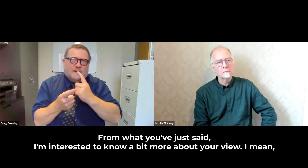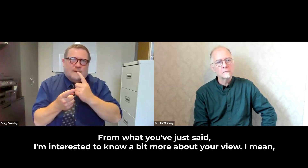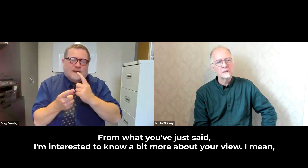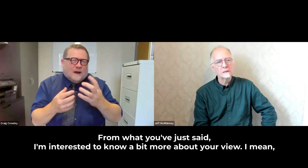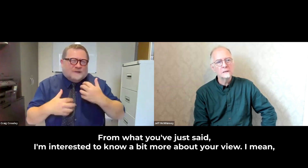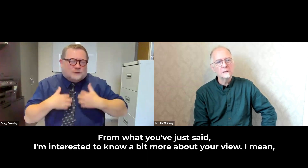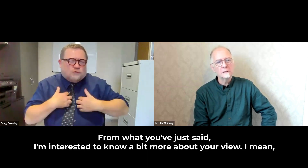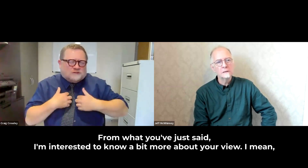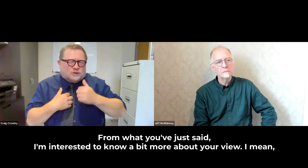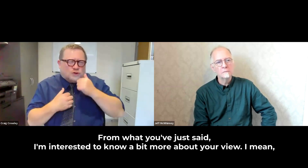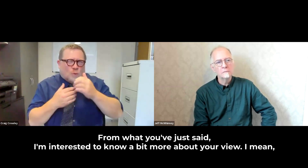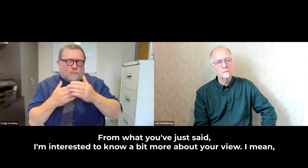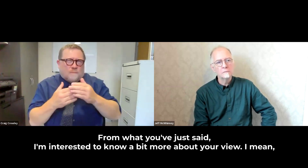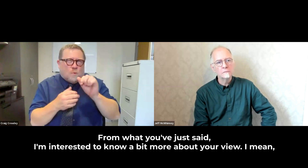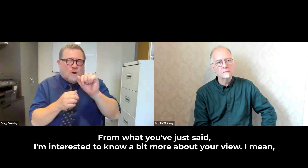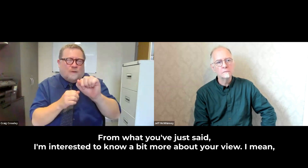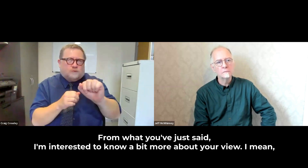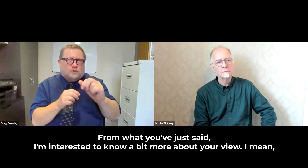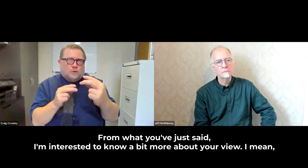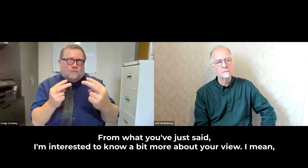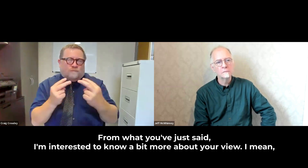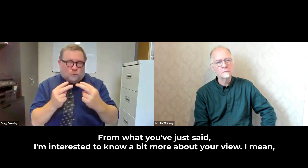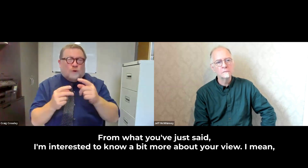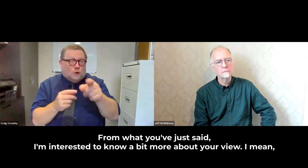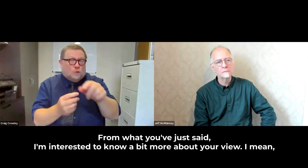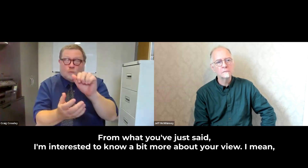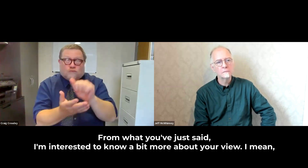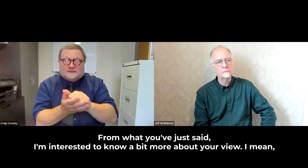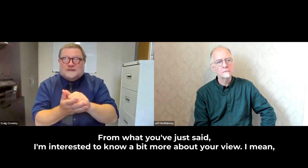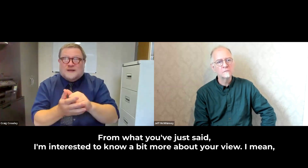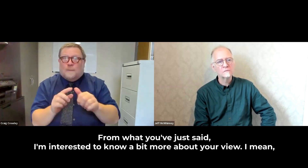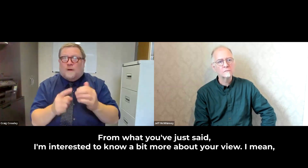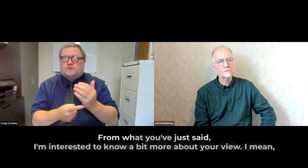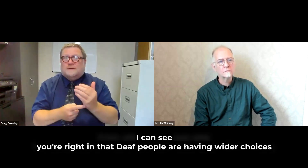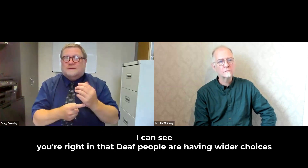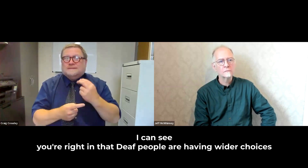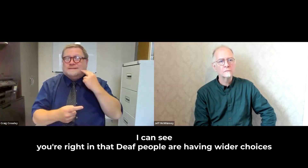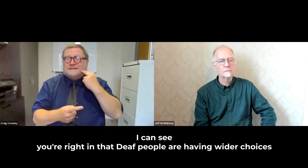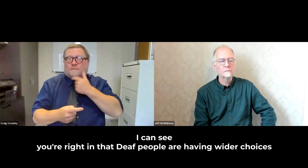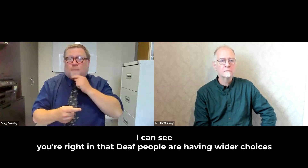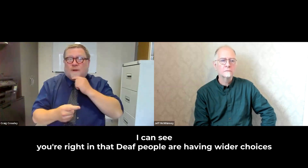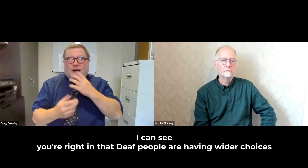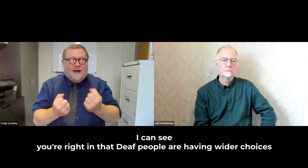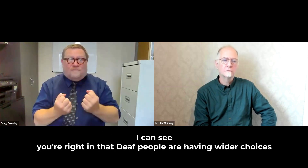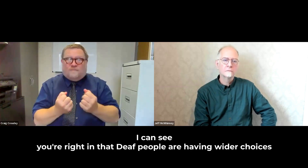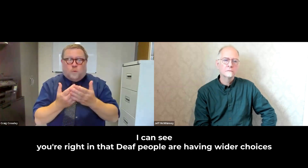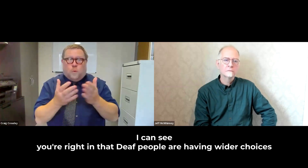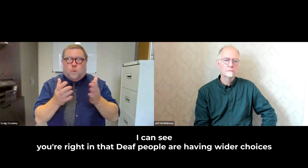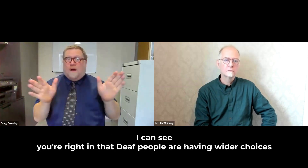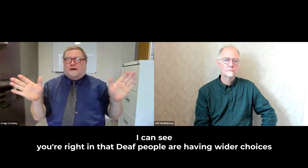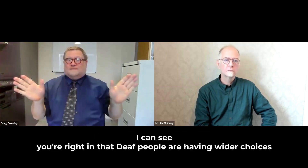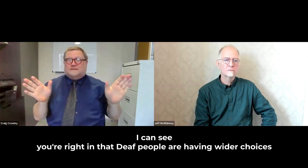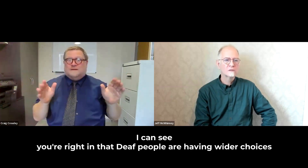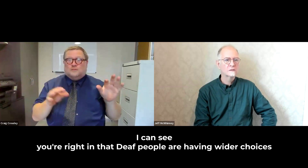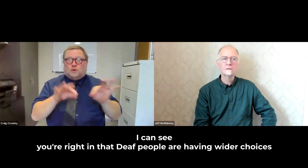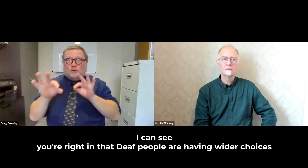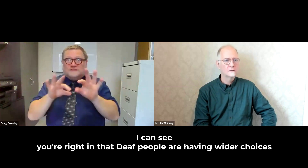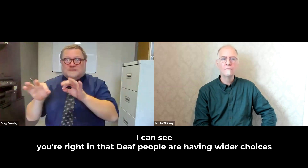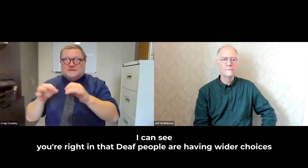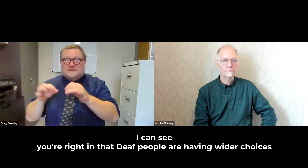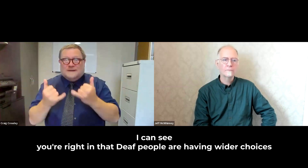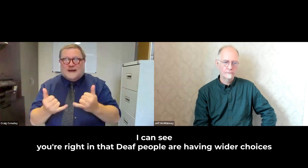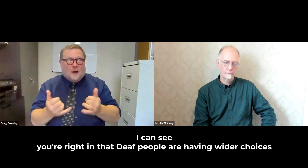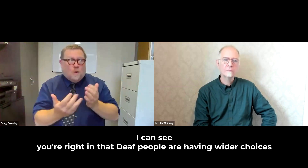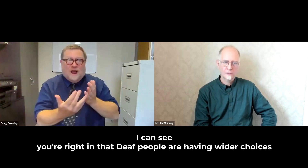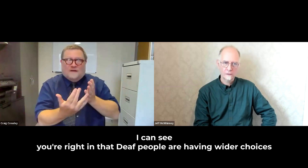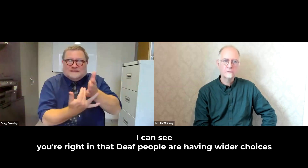said. I'm interested to know a bit more about your view. I mean, I can see you're right in that deaf people are